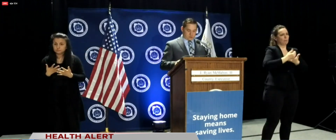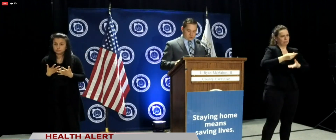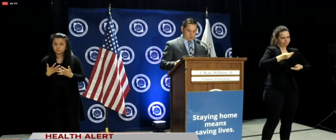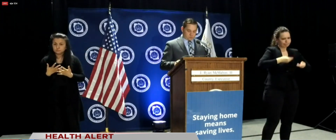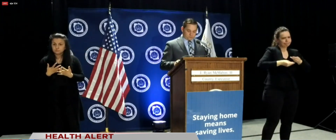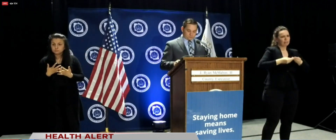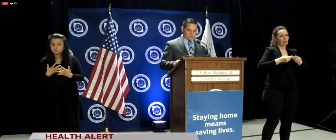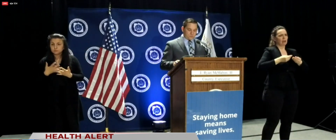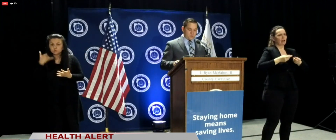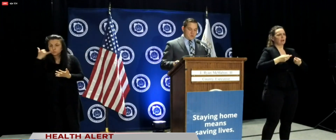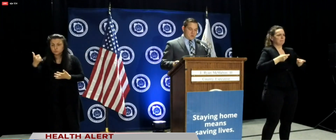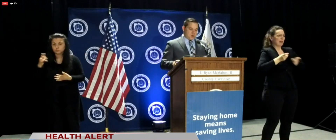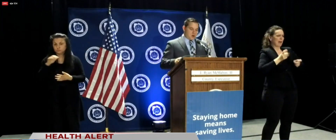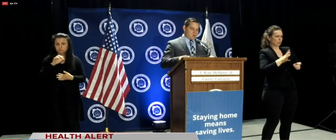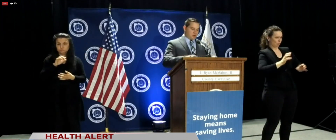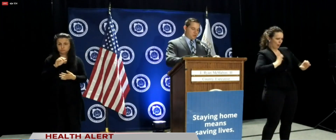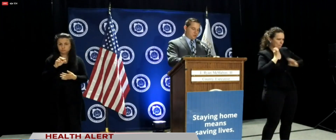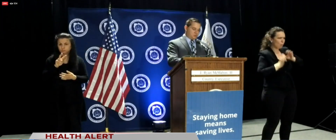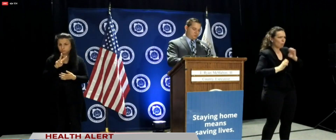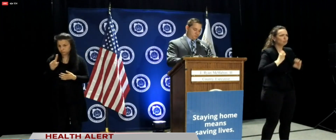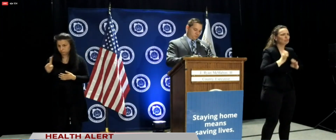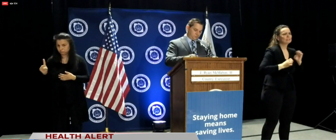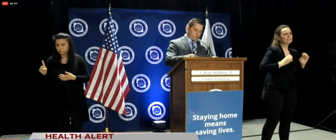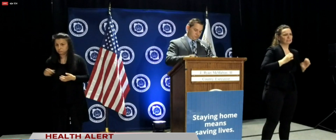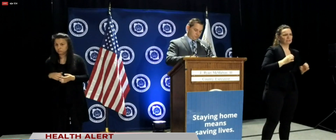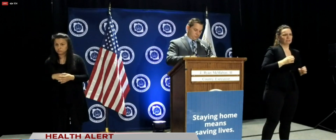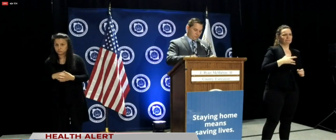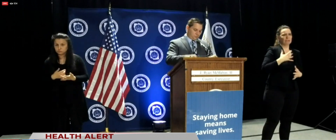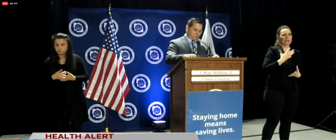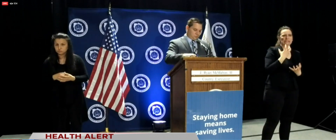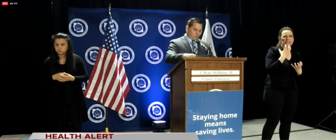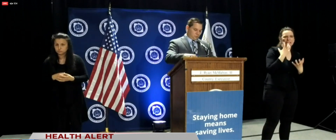professionals there as well. Questions?